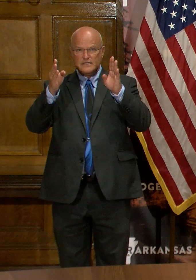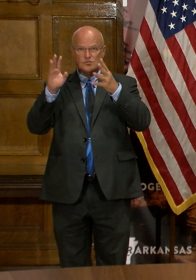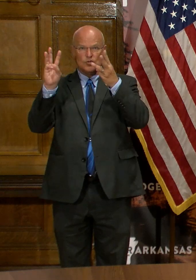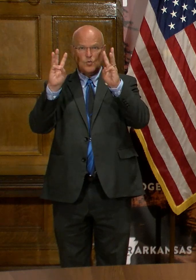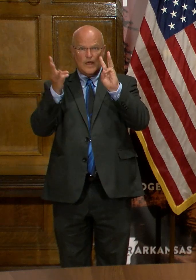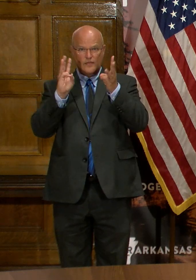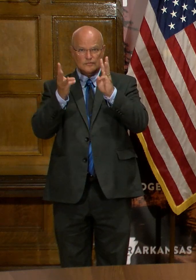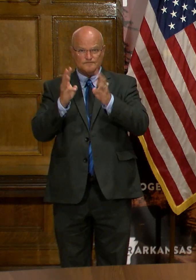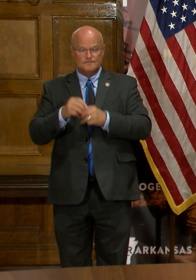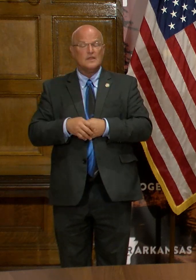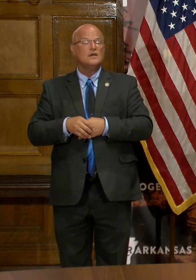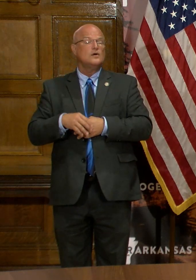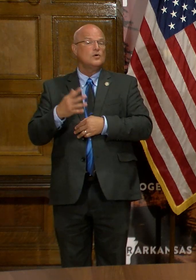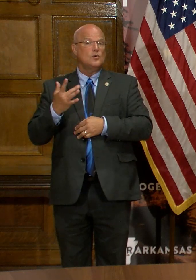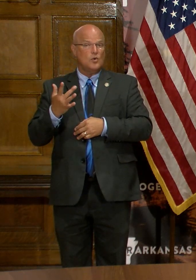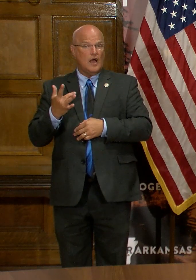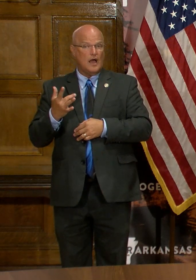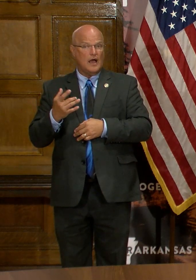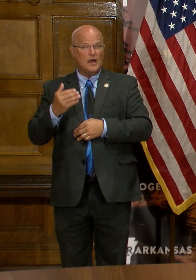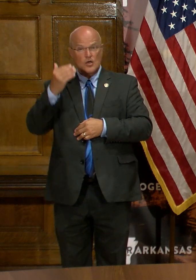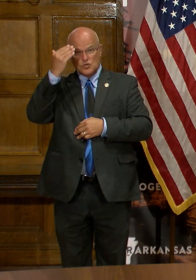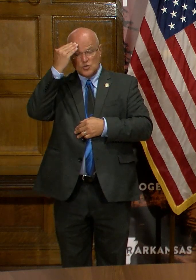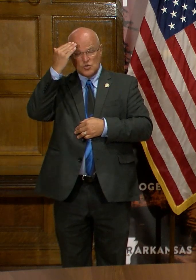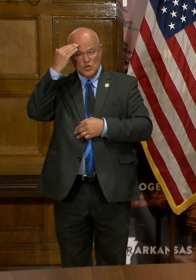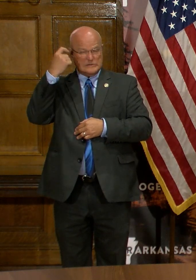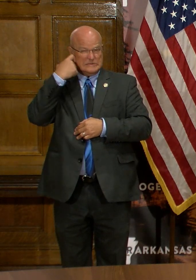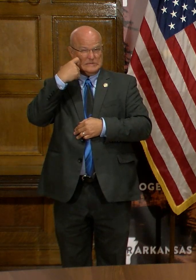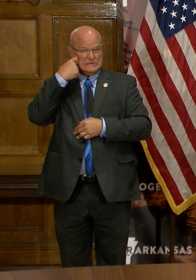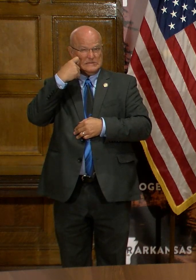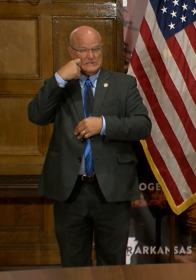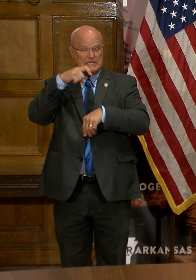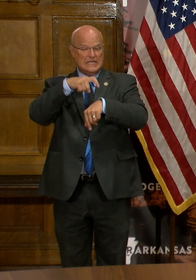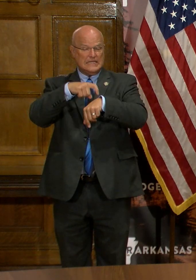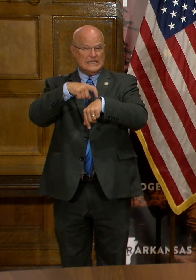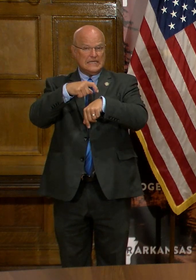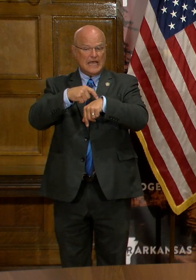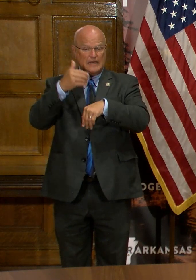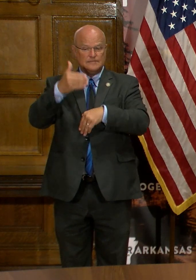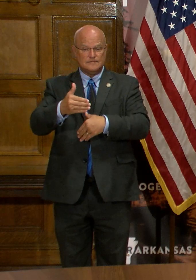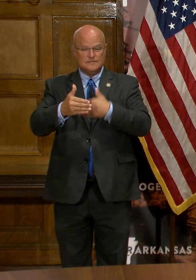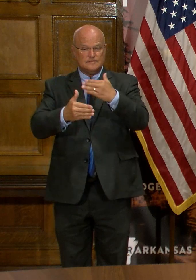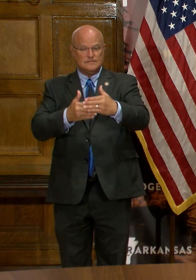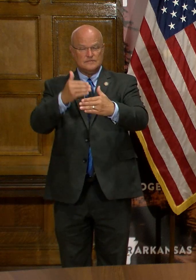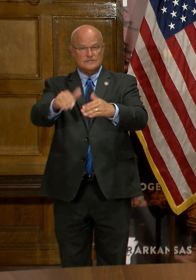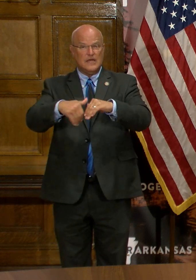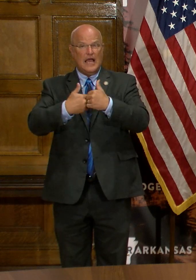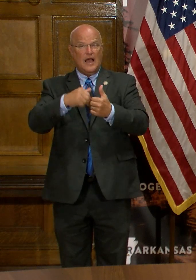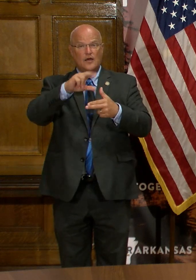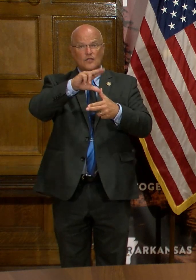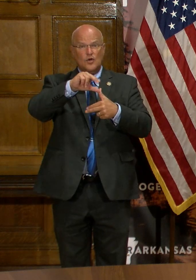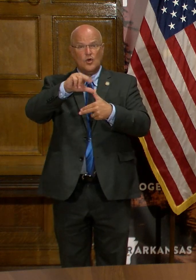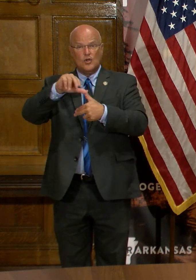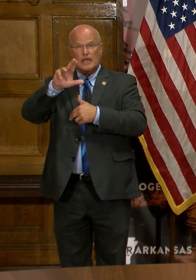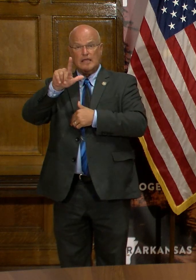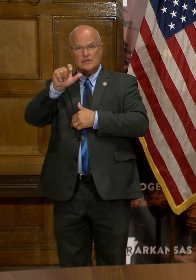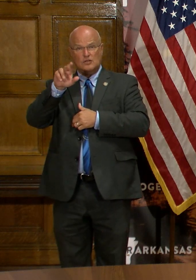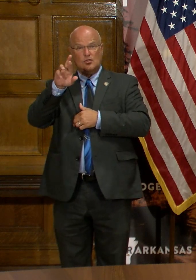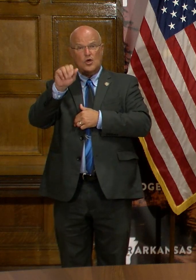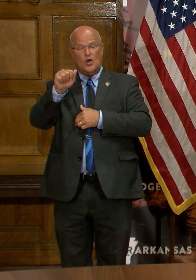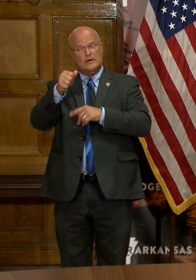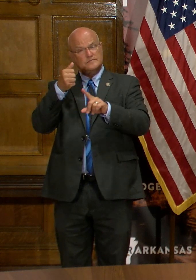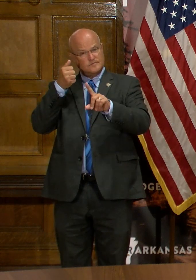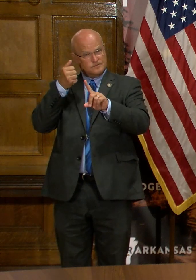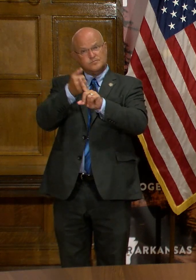weather because you will know what the latest is, the time frame as to how Hurricane Laura